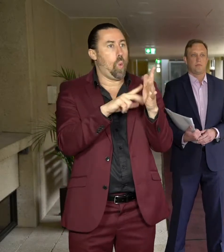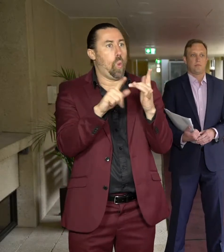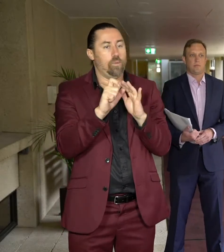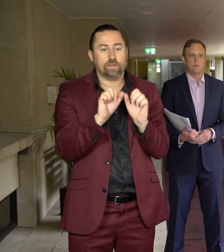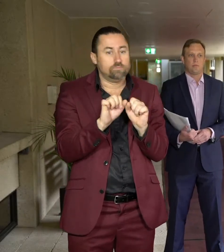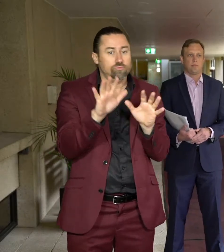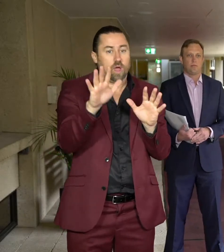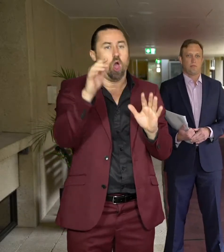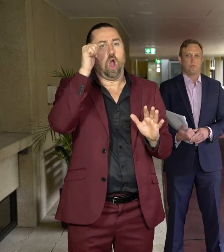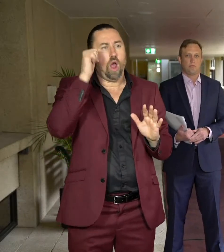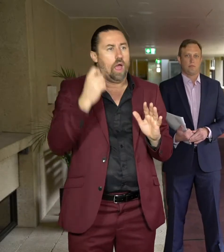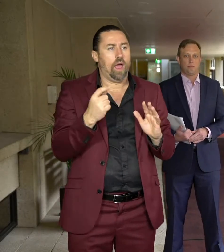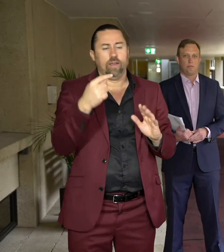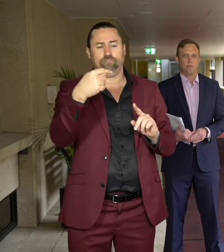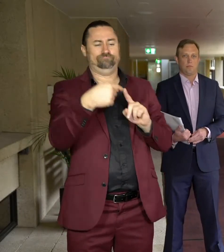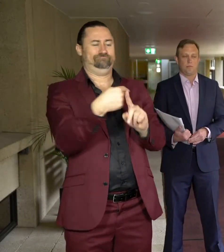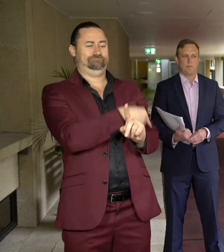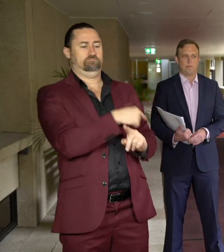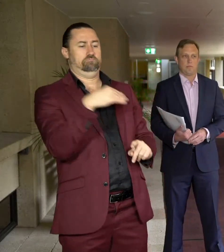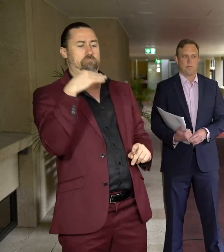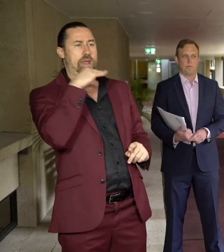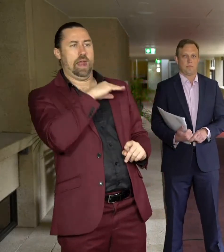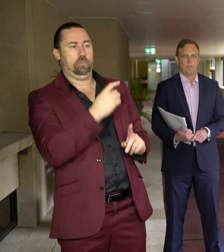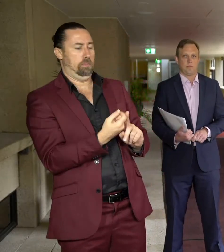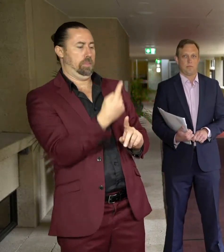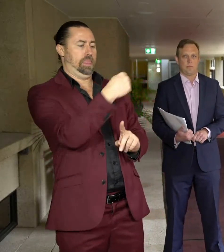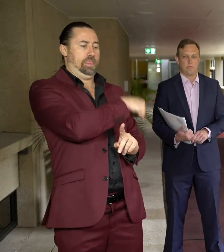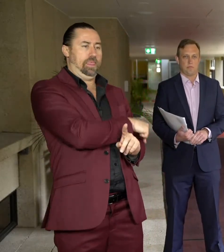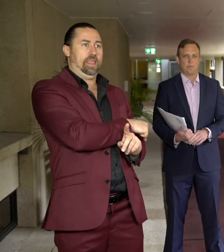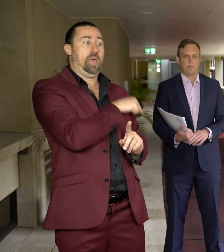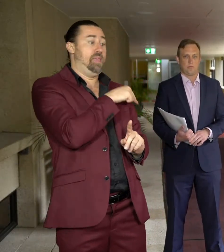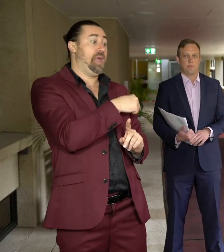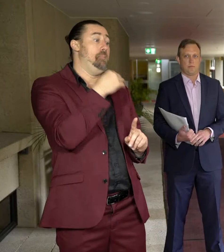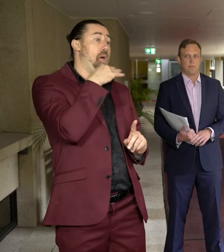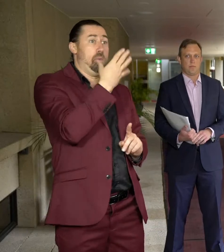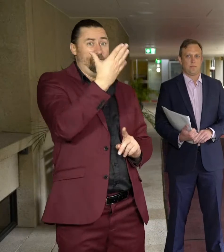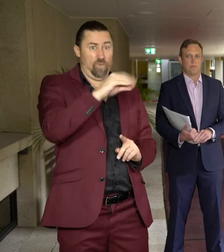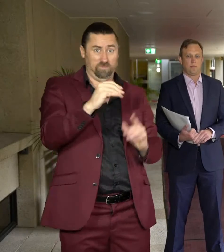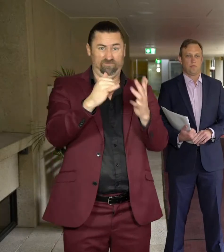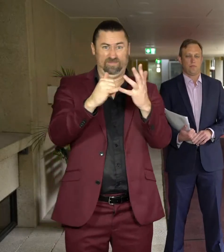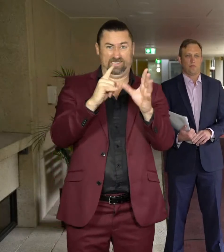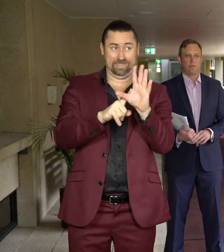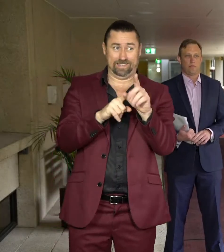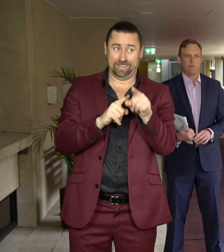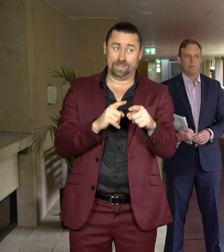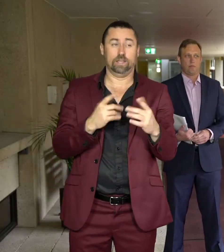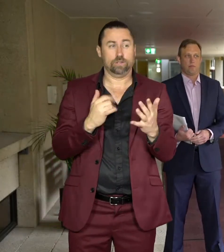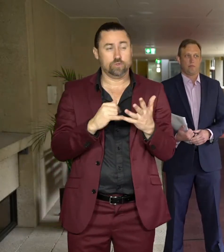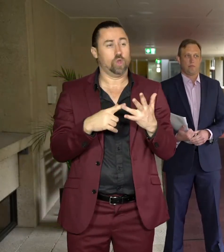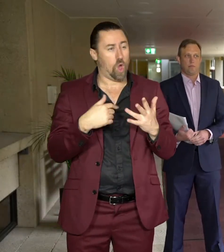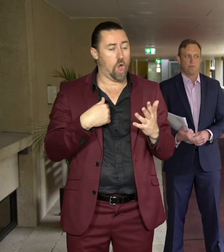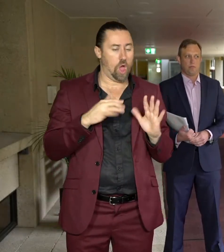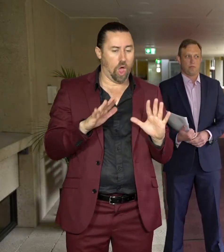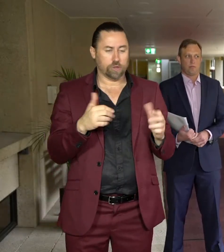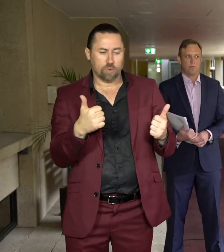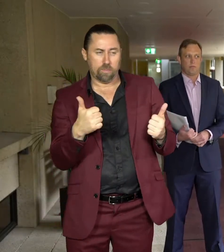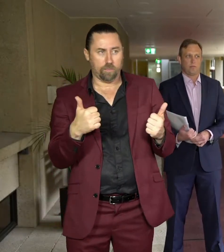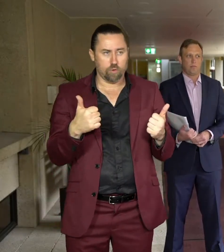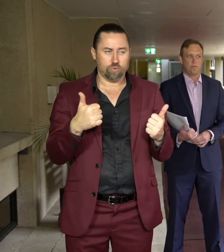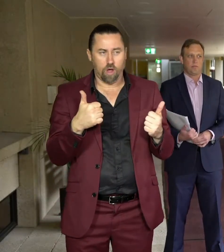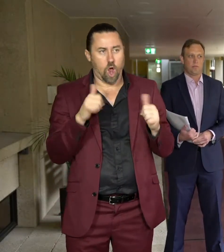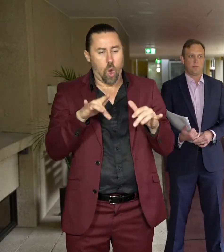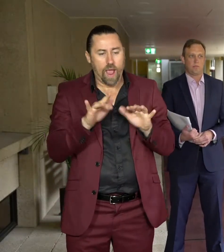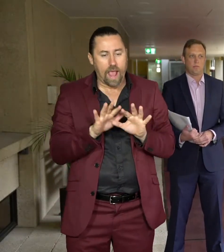those cases that went down to Melbourne, that they came out of Greater Sydney. So at the moment I'm reasonably comfortable with